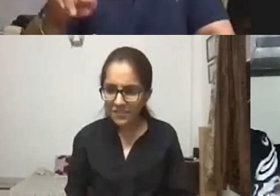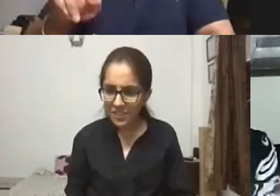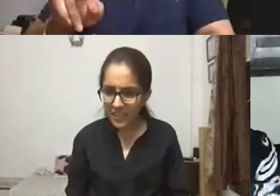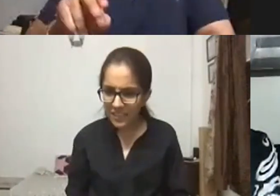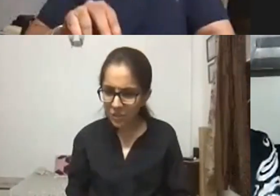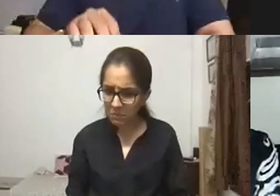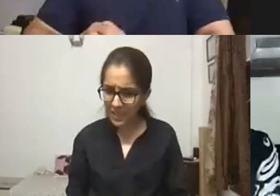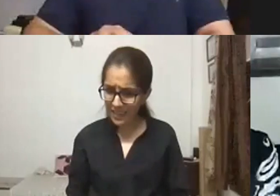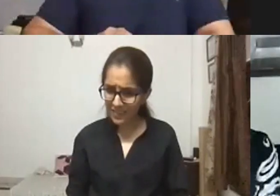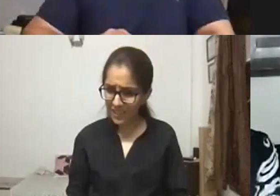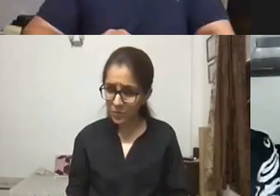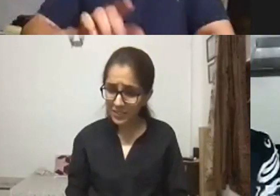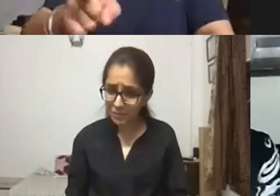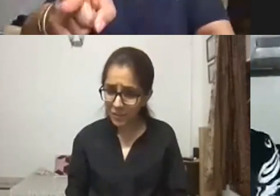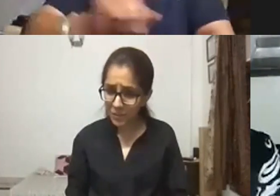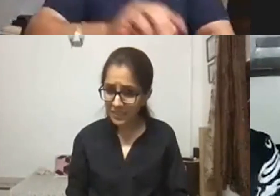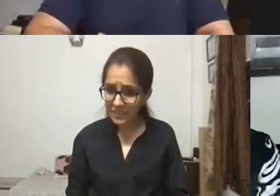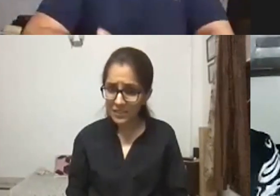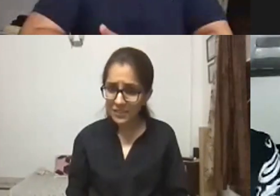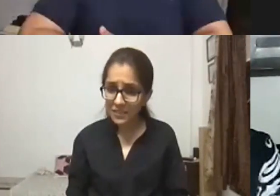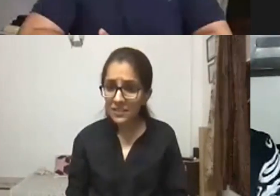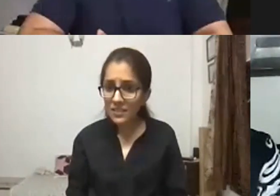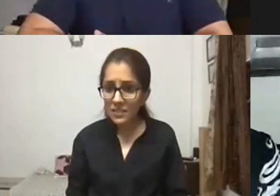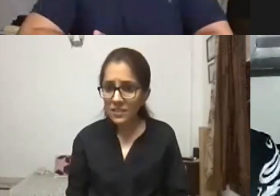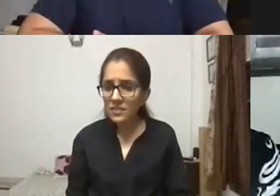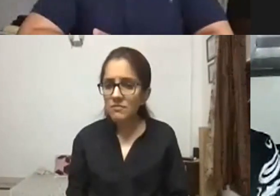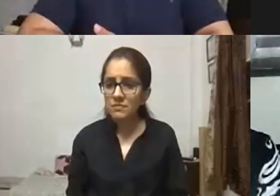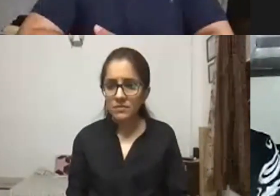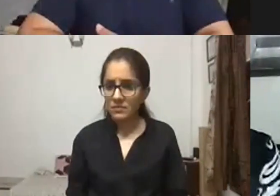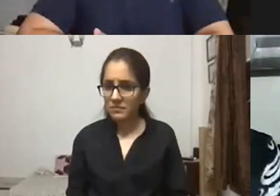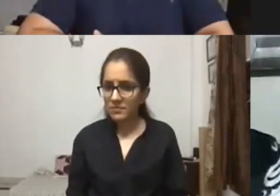have this redness on my head. Can you identify what that is?